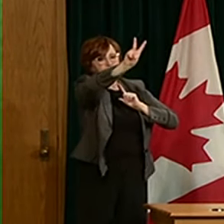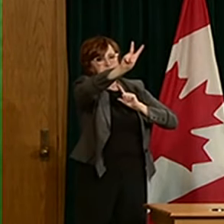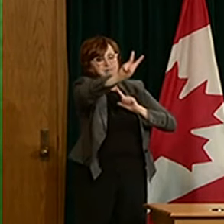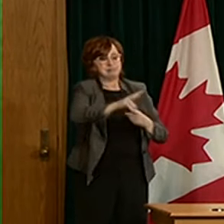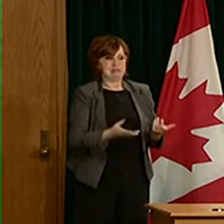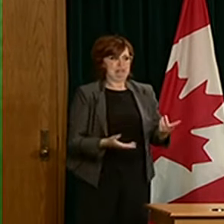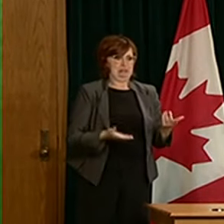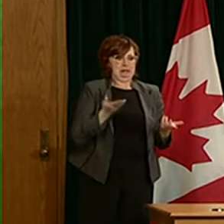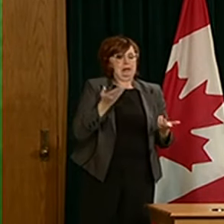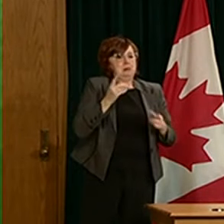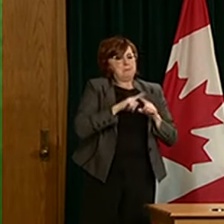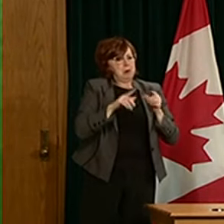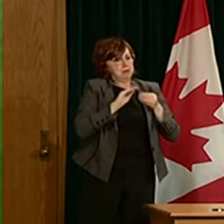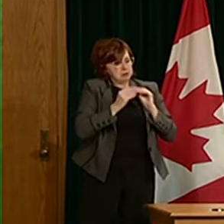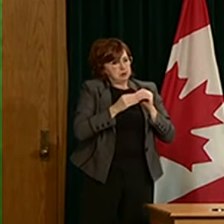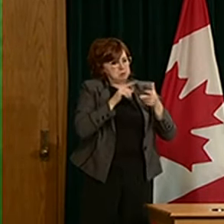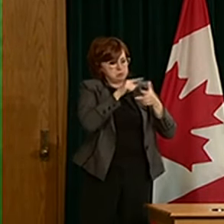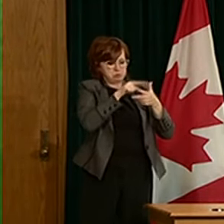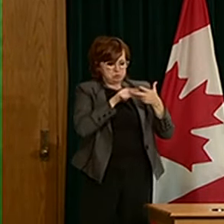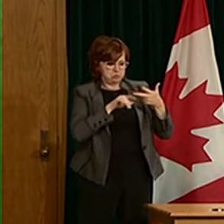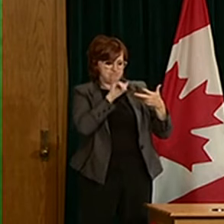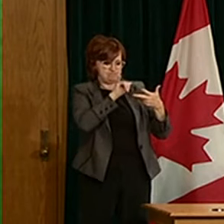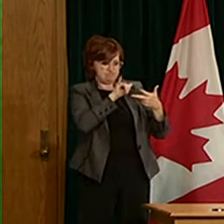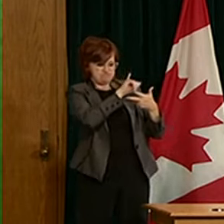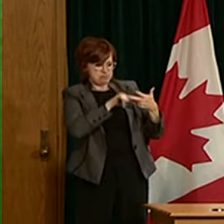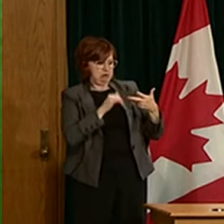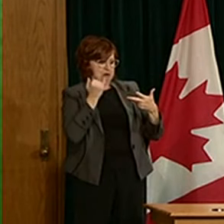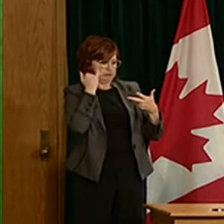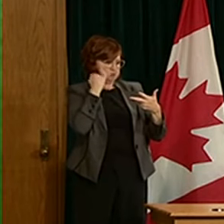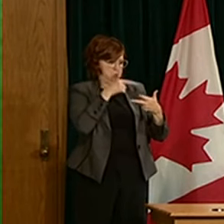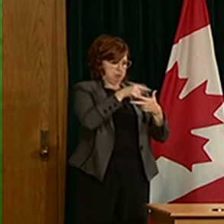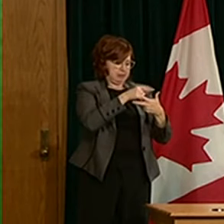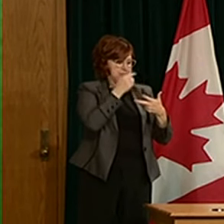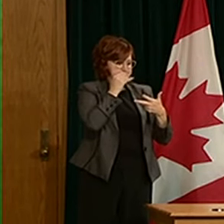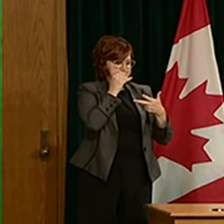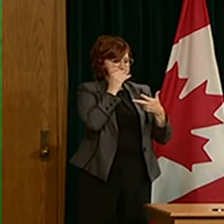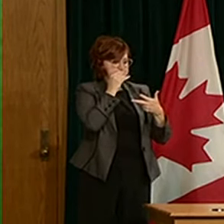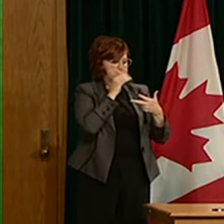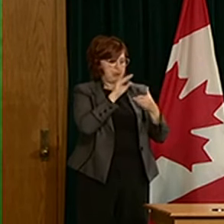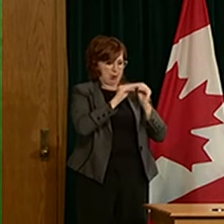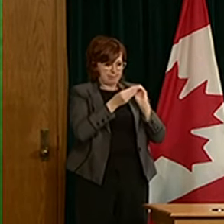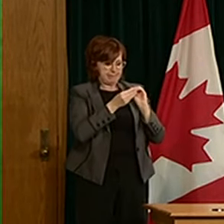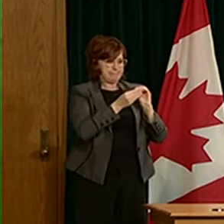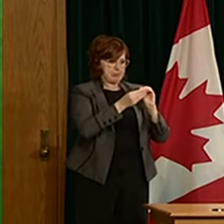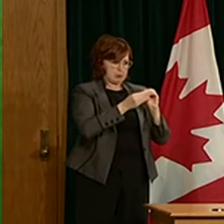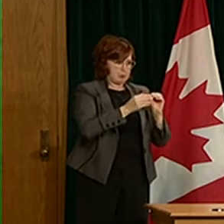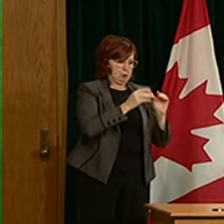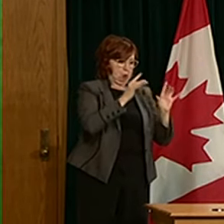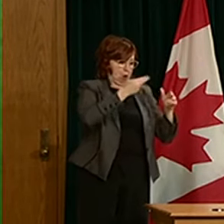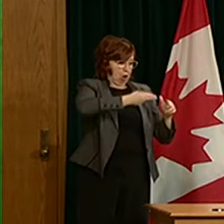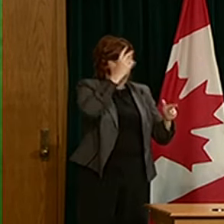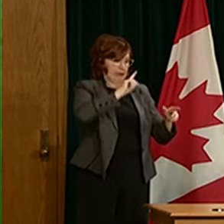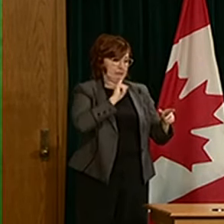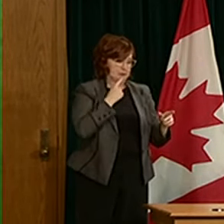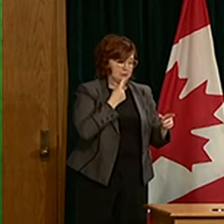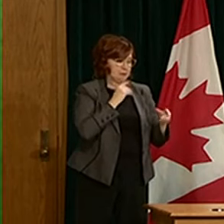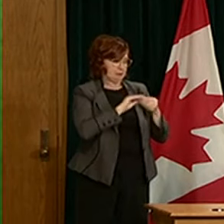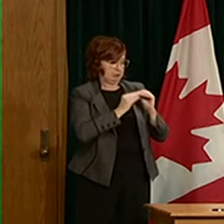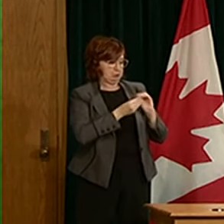this were to happen in Saskatchewan, what would the numbers look like, and how would we plan both